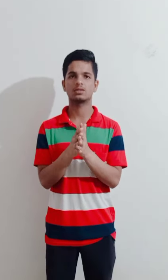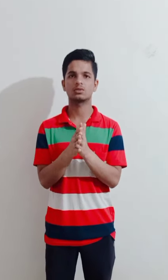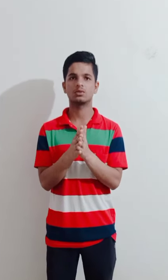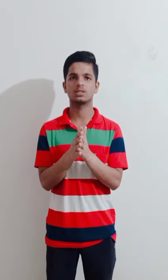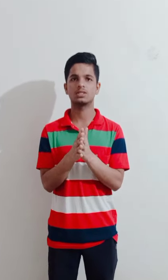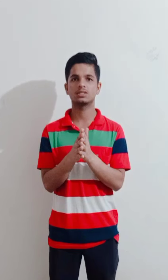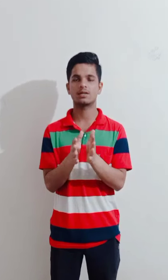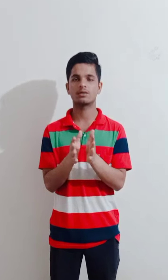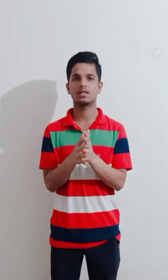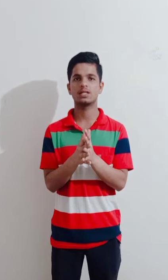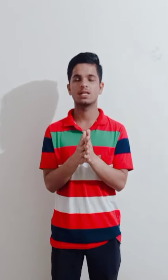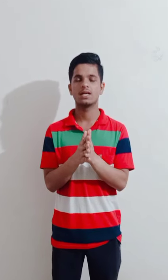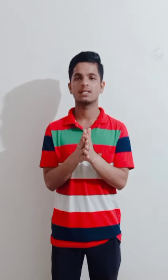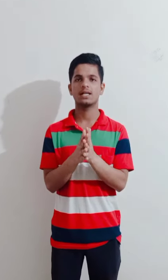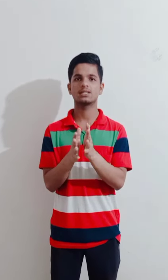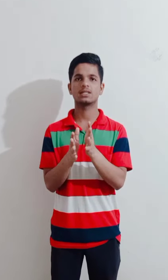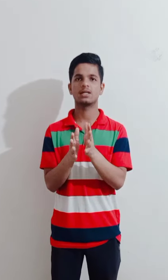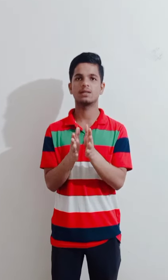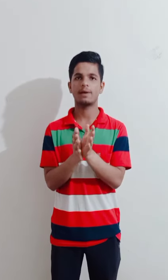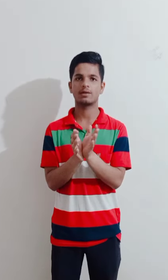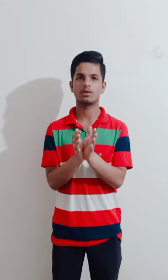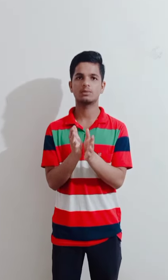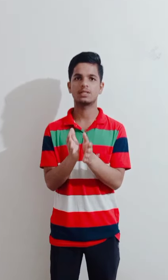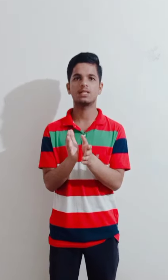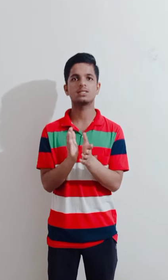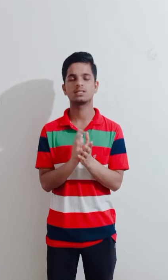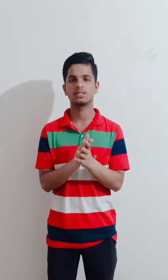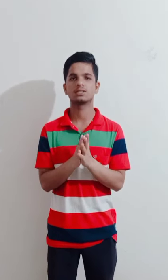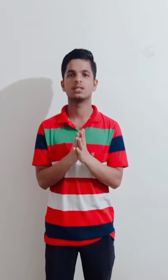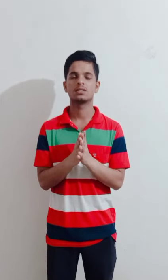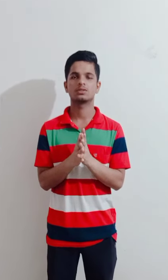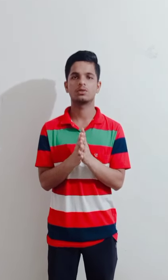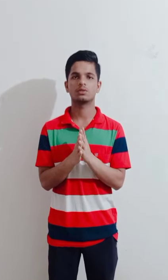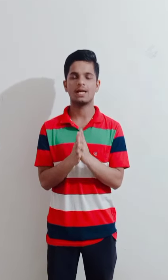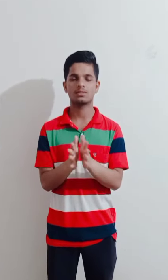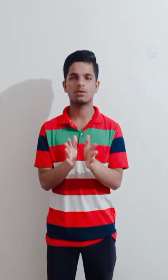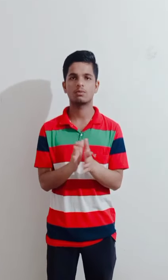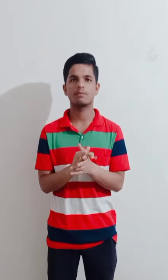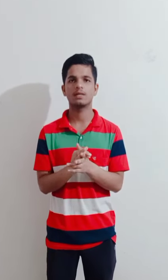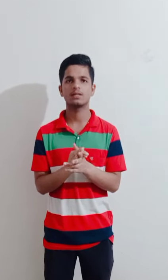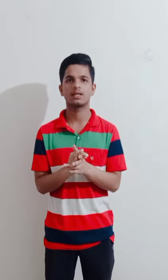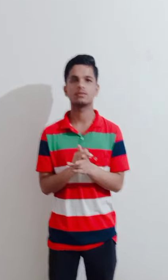solution is calculated, that is the factorial of 3 is 6. So that's all from me. Thank you.